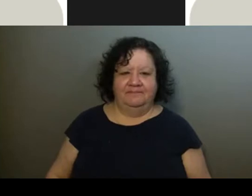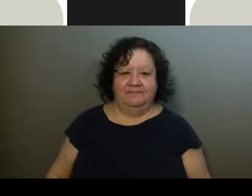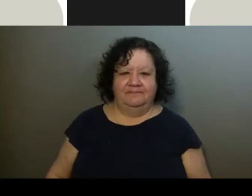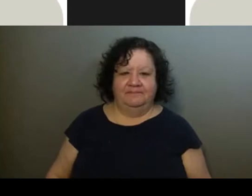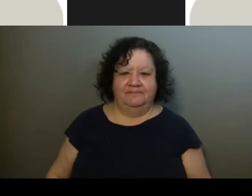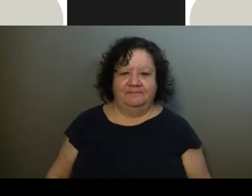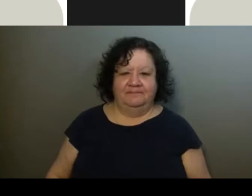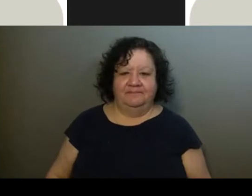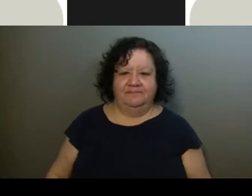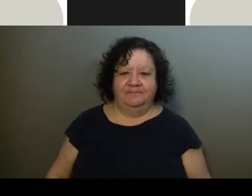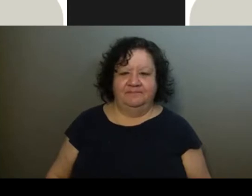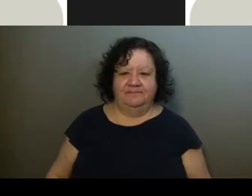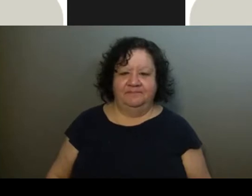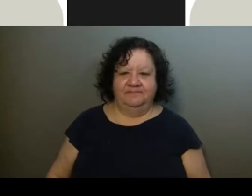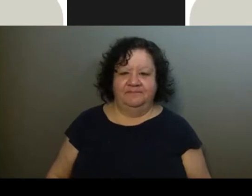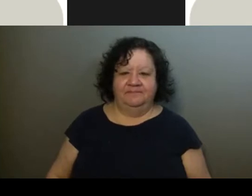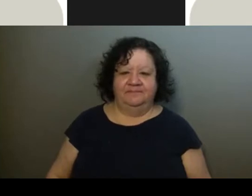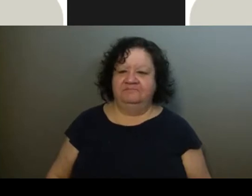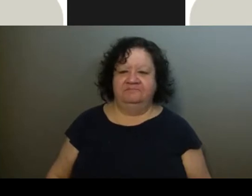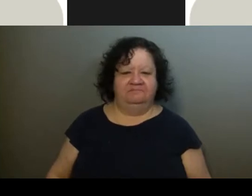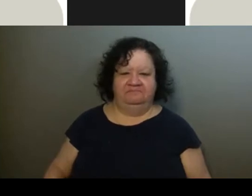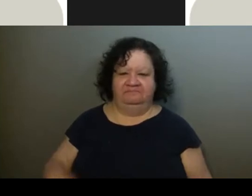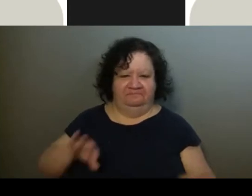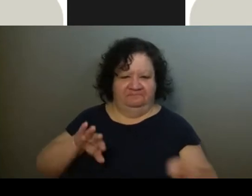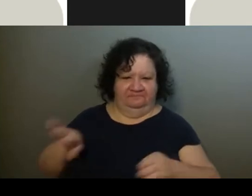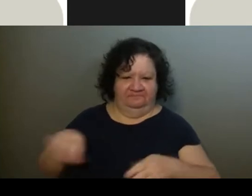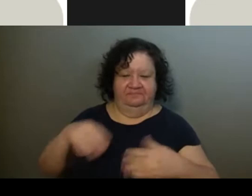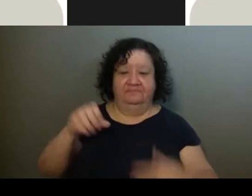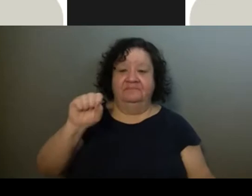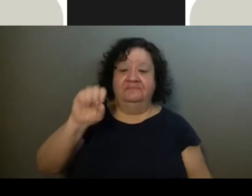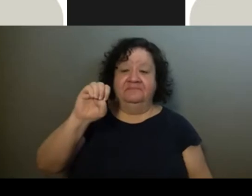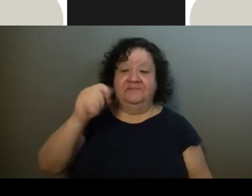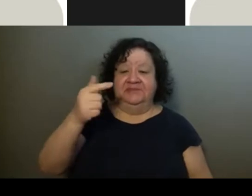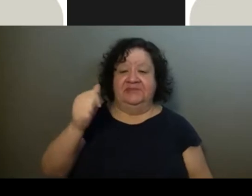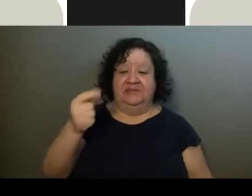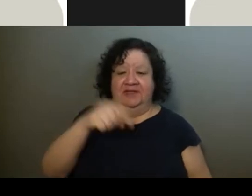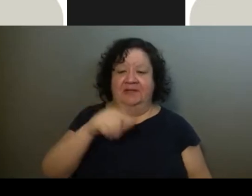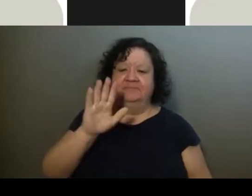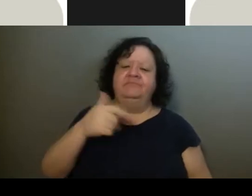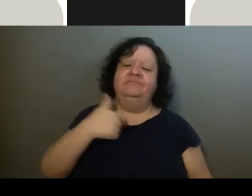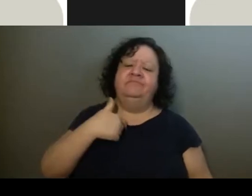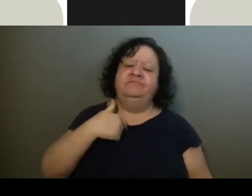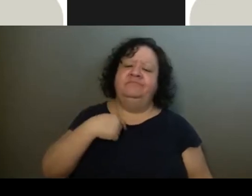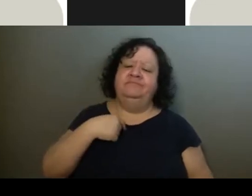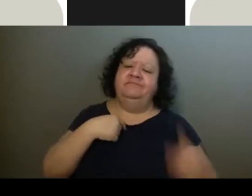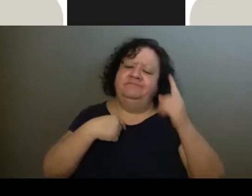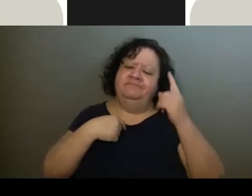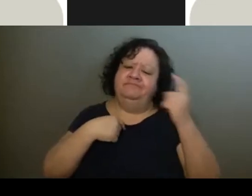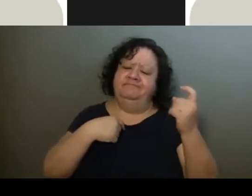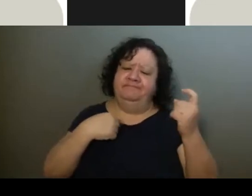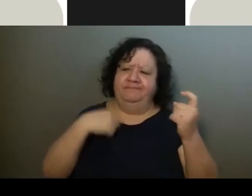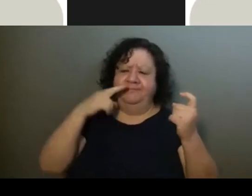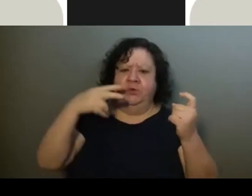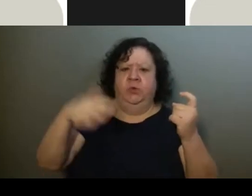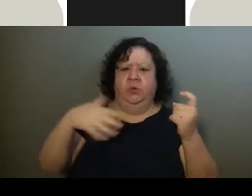All right, Seta, I propose, because we have quite a few questions that have been asked already, shall we turn